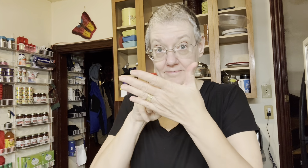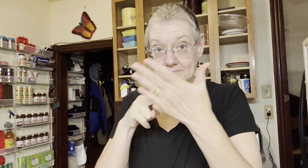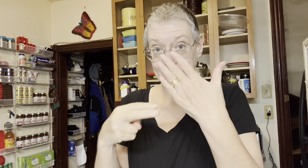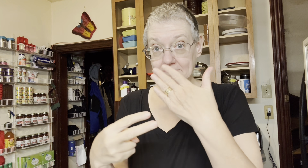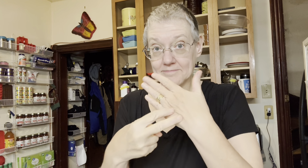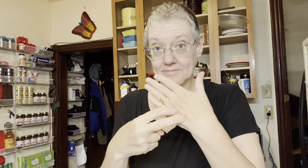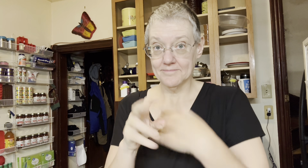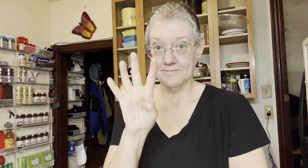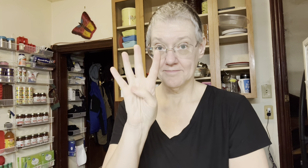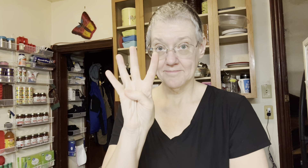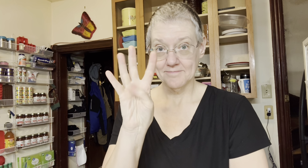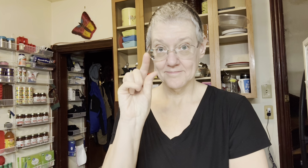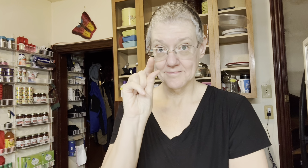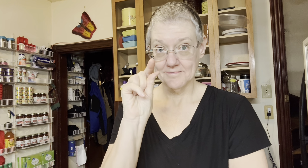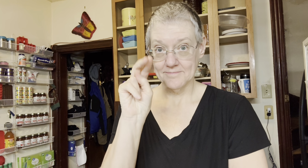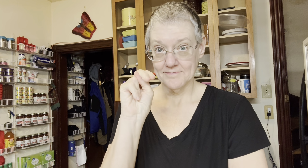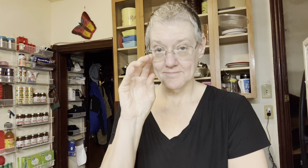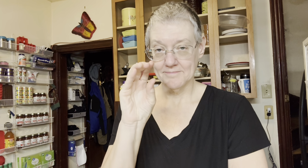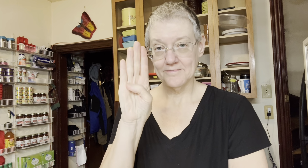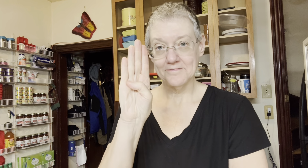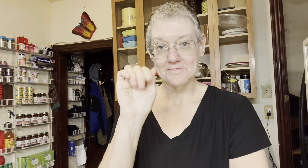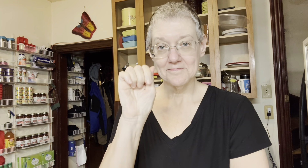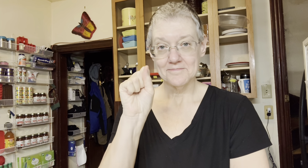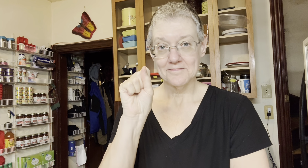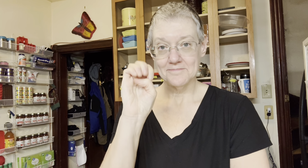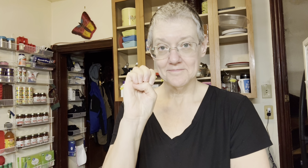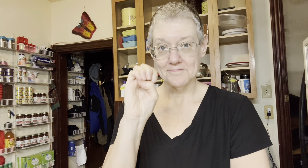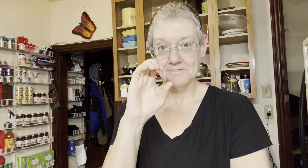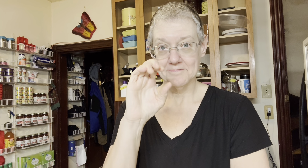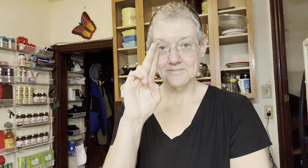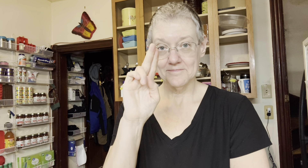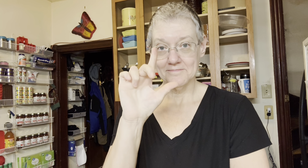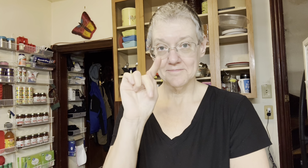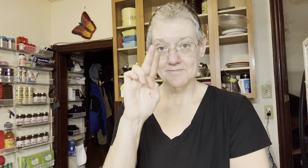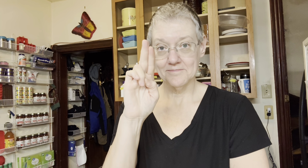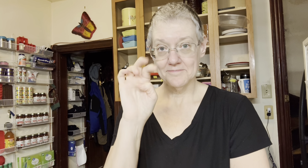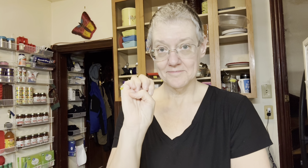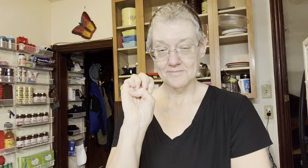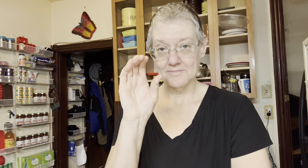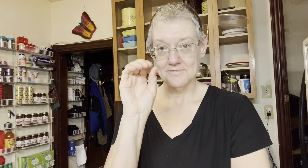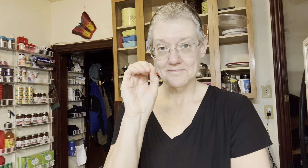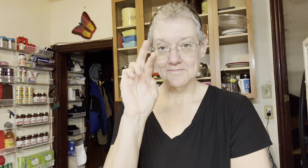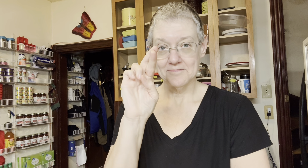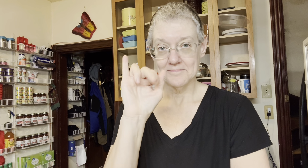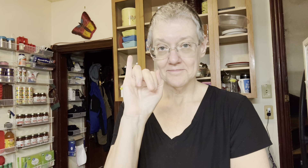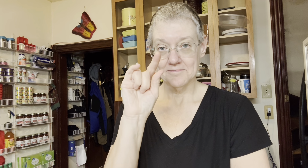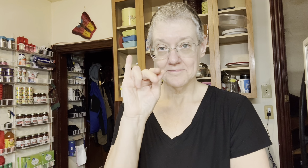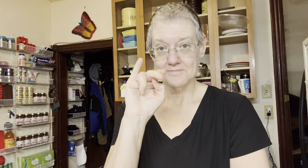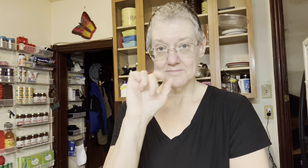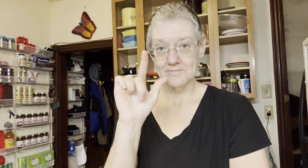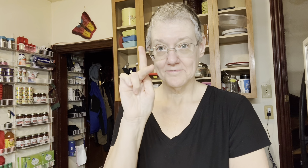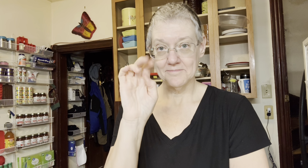carbs. Toast, 4 grams of net carbs from Base Culture Original